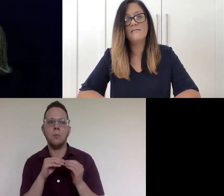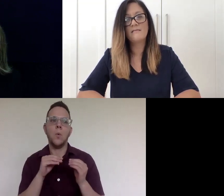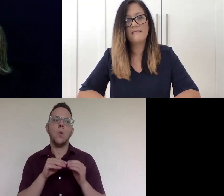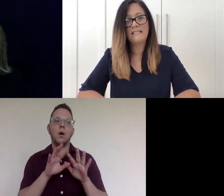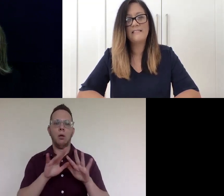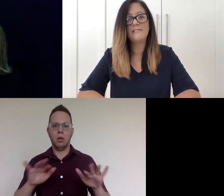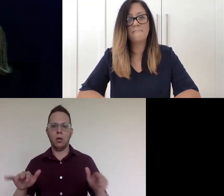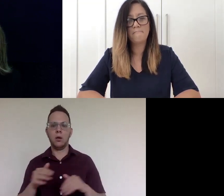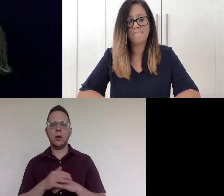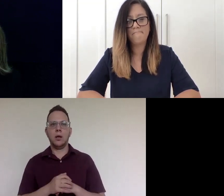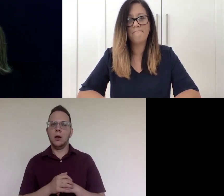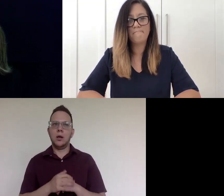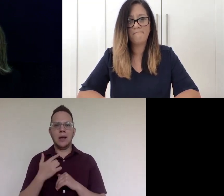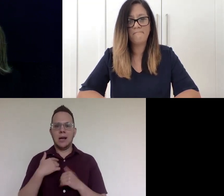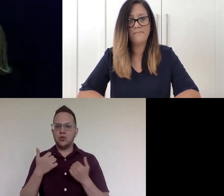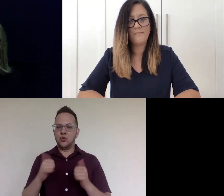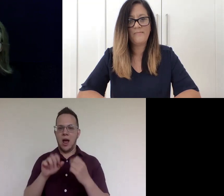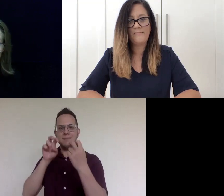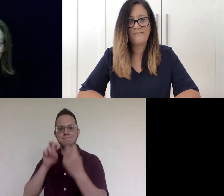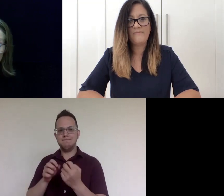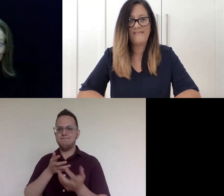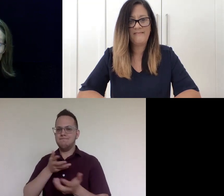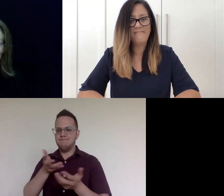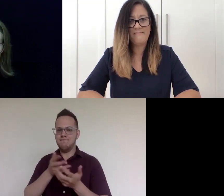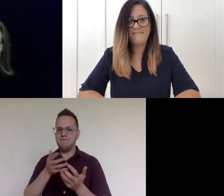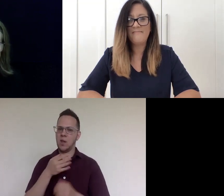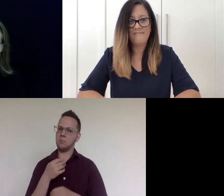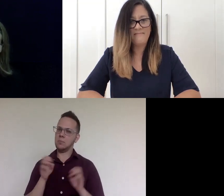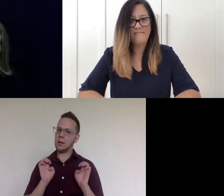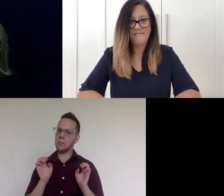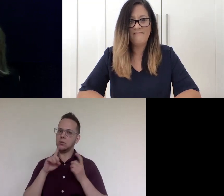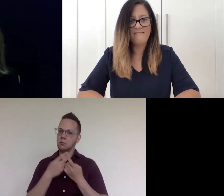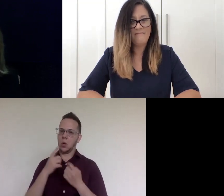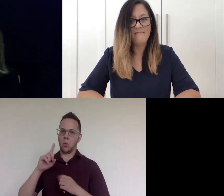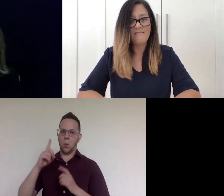risk anymore, and if they stopped taking the medicine,